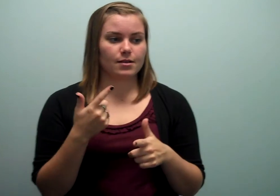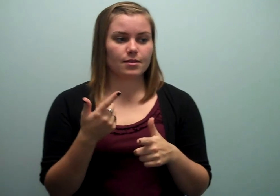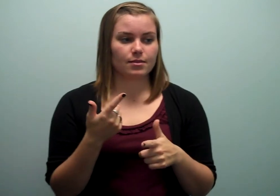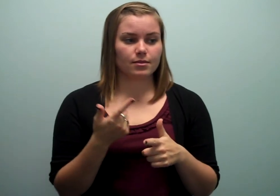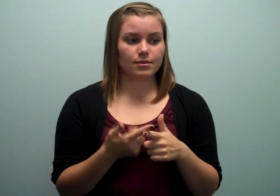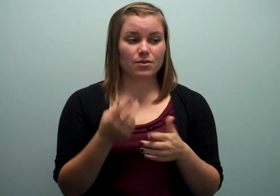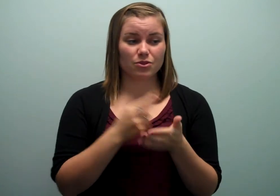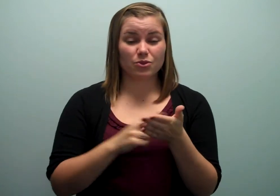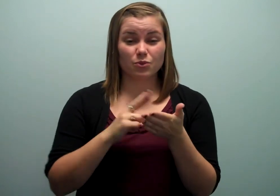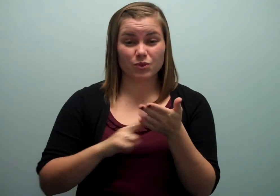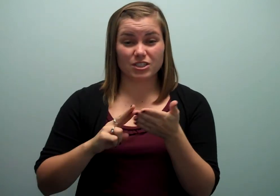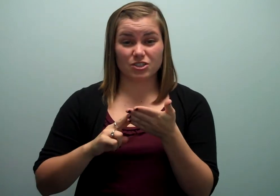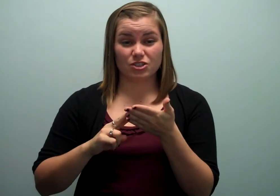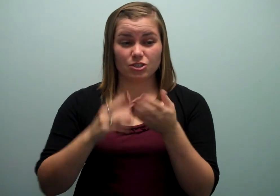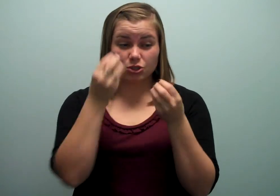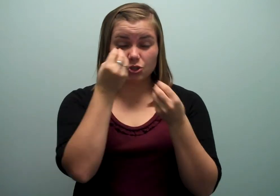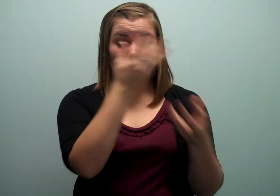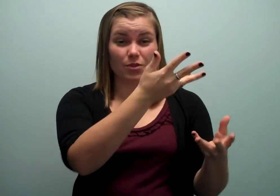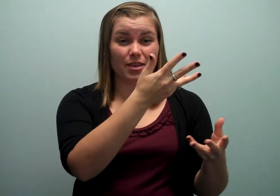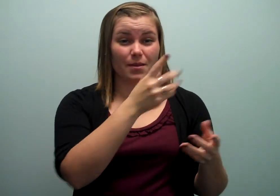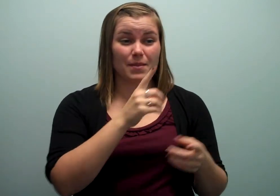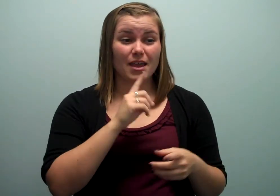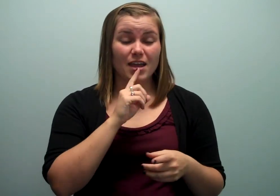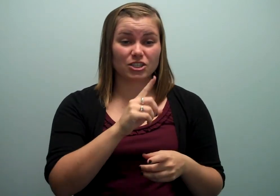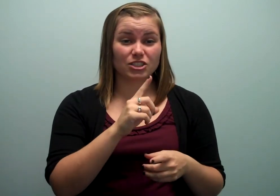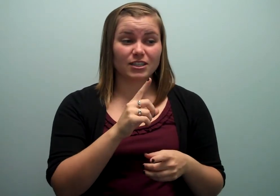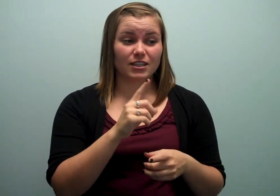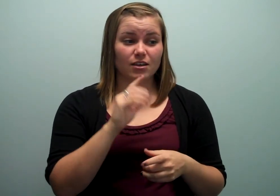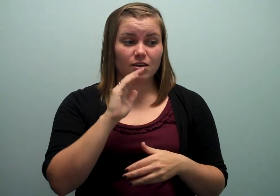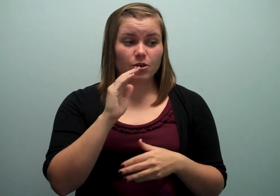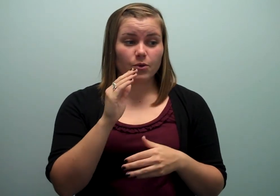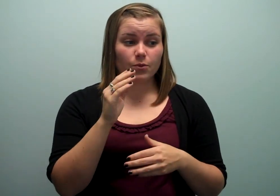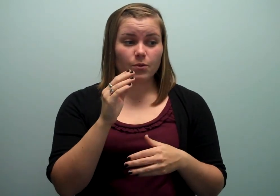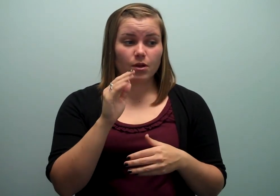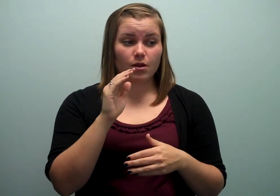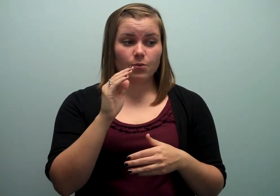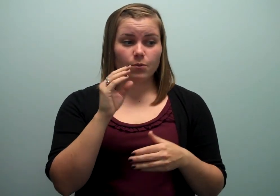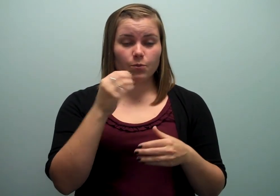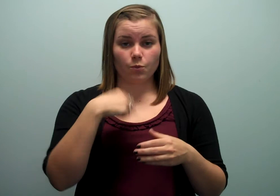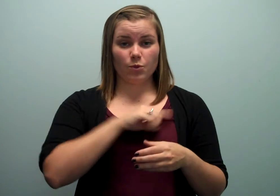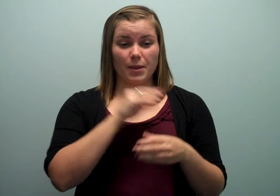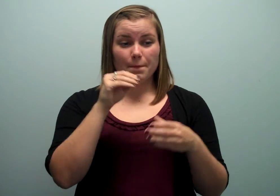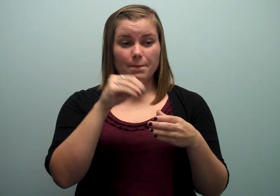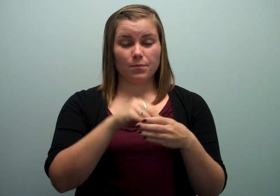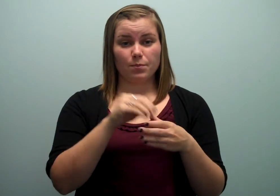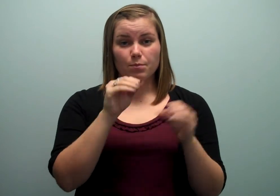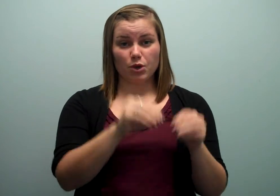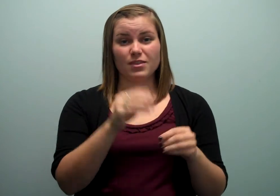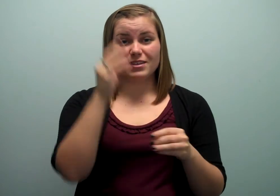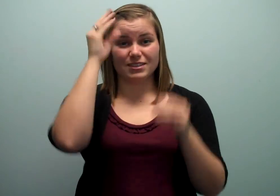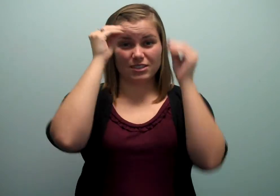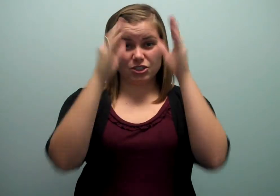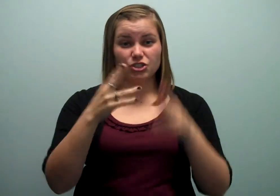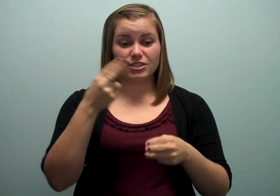them, "Actually, we put all the teachers' names in a hat, and yours were the 3 that were pulled." This